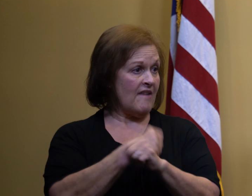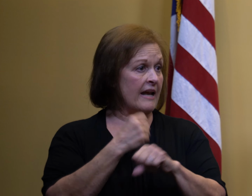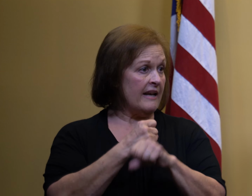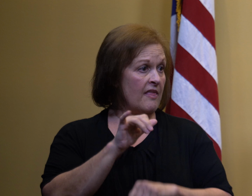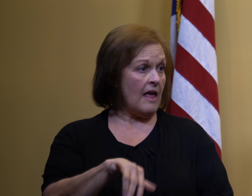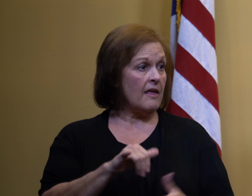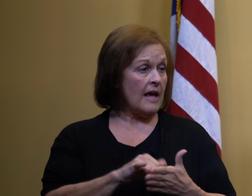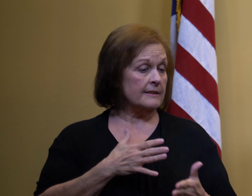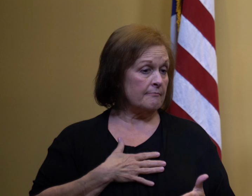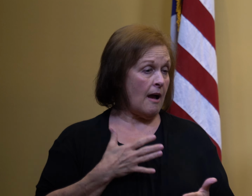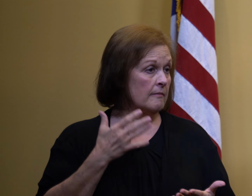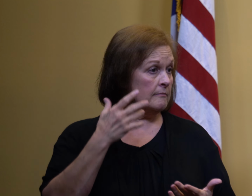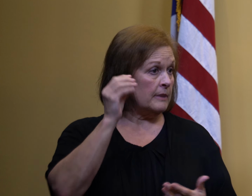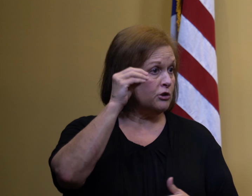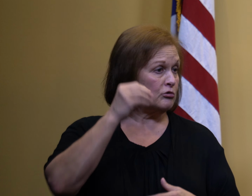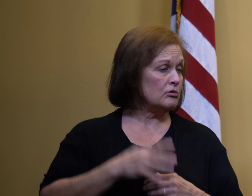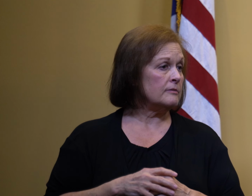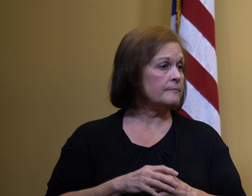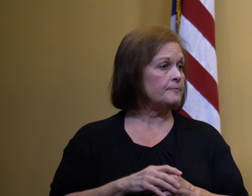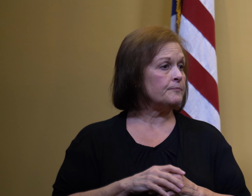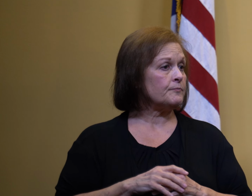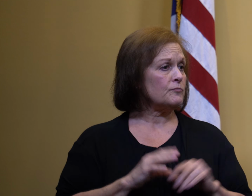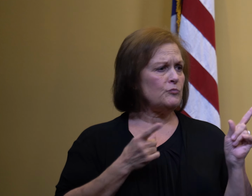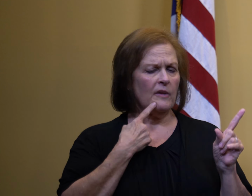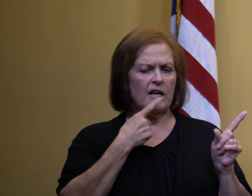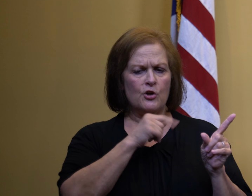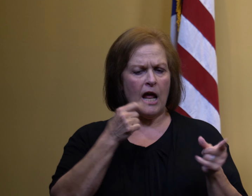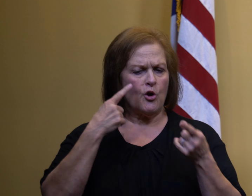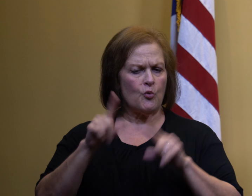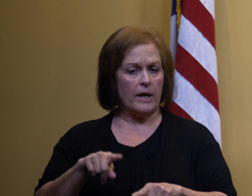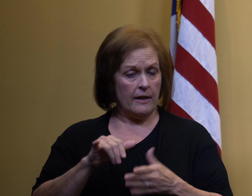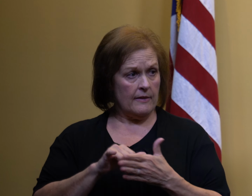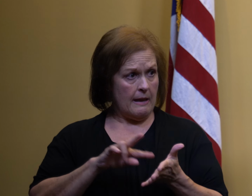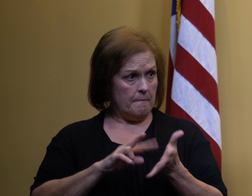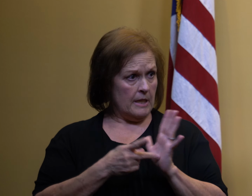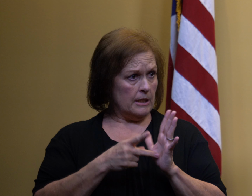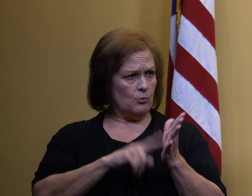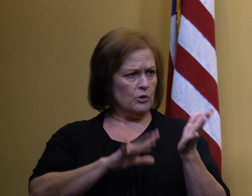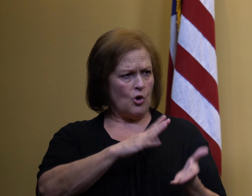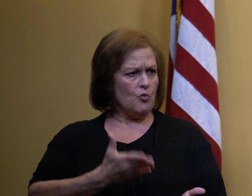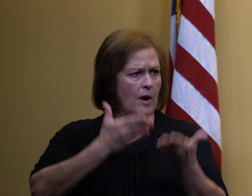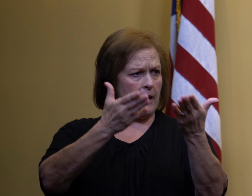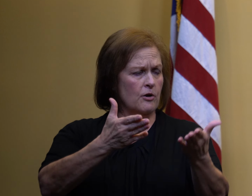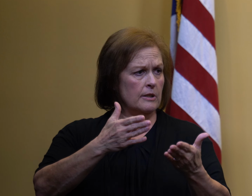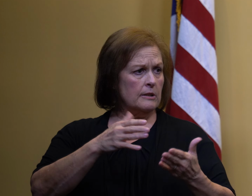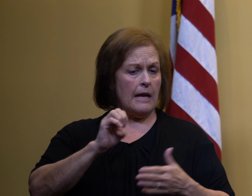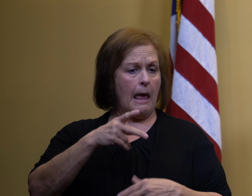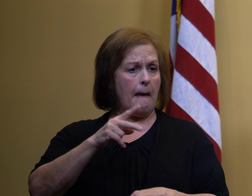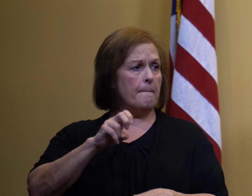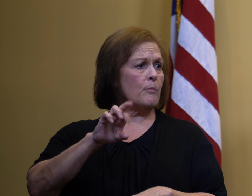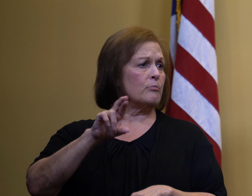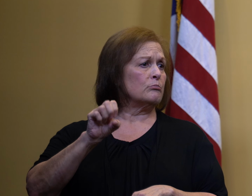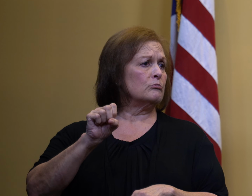way. That is my position right now. With you were saying that you guys don't agree with what's being told. Is that the recommendations? I know MPERS had recommended the